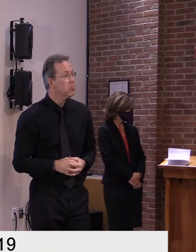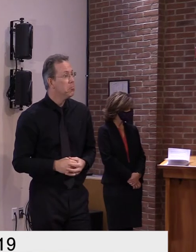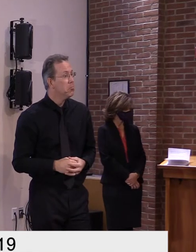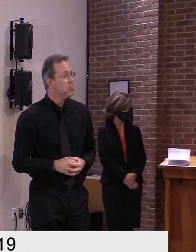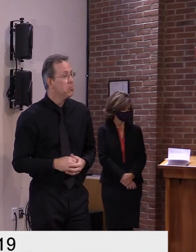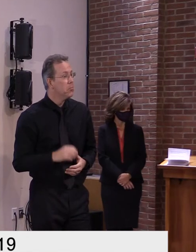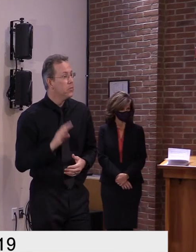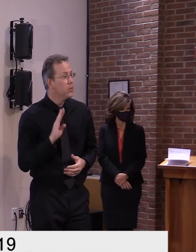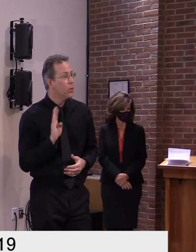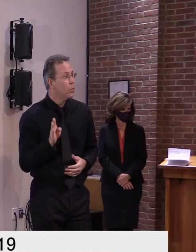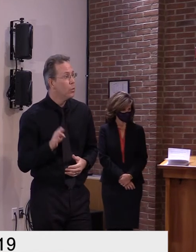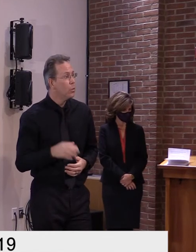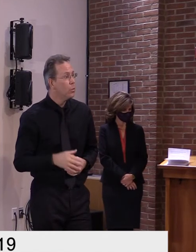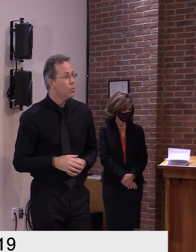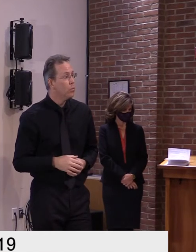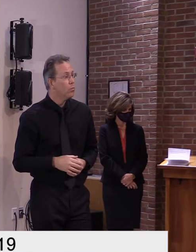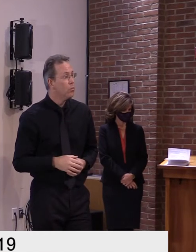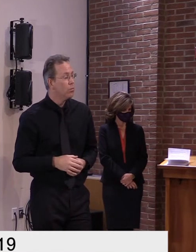Hi.